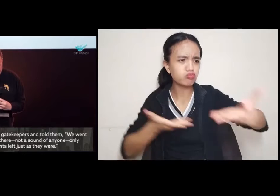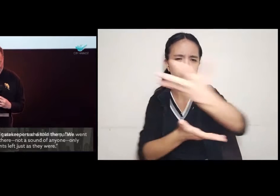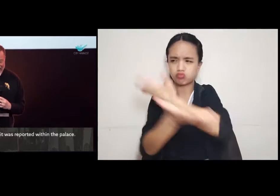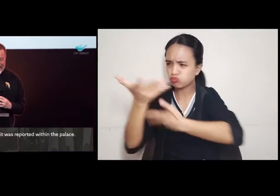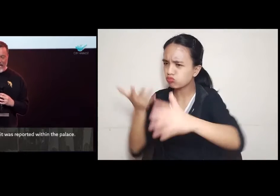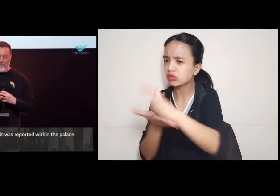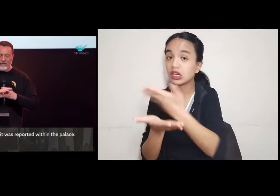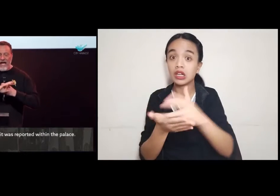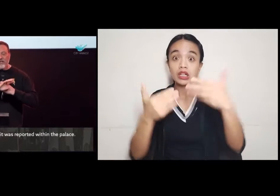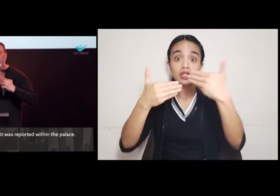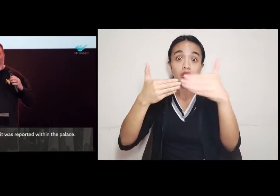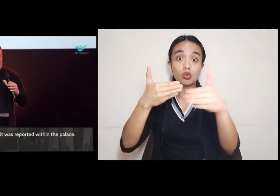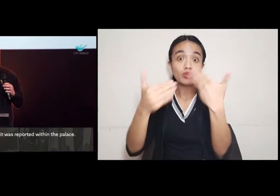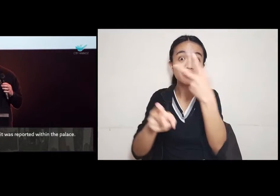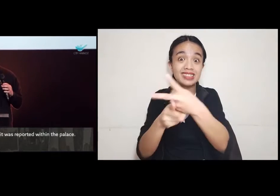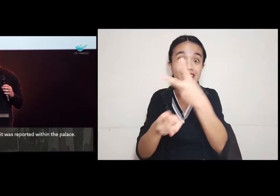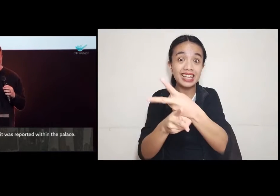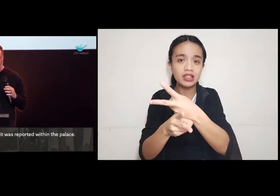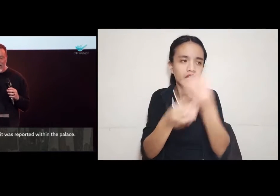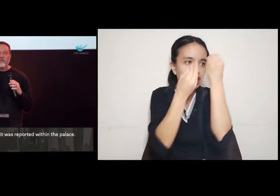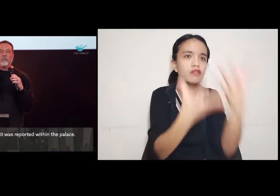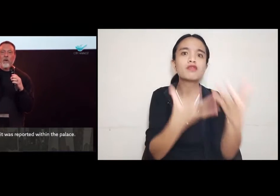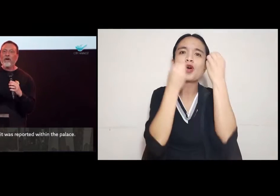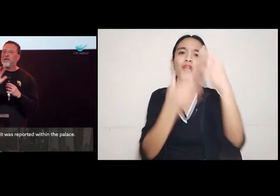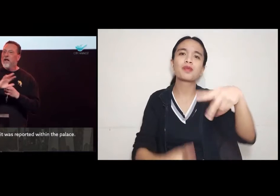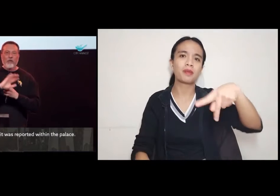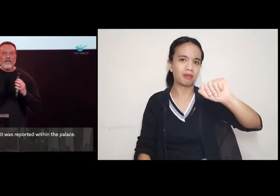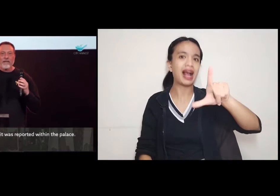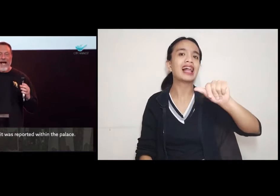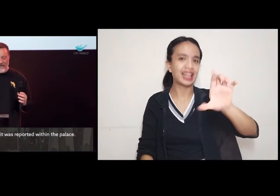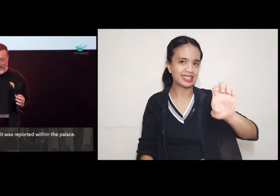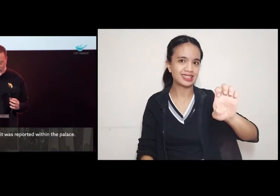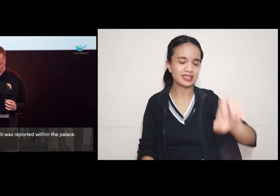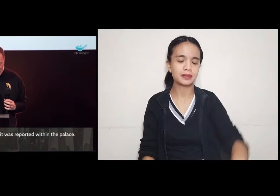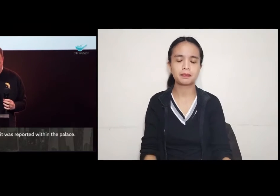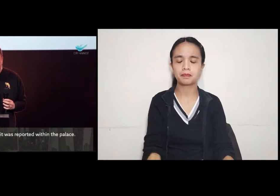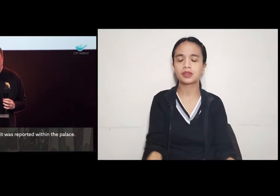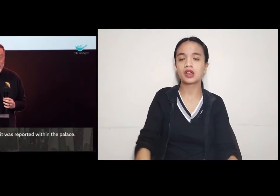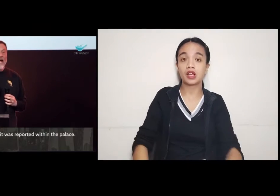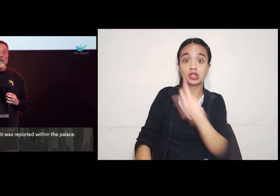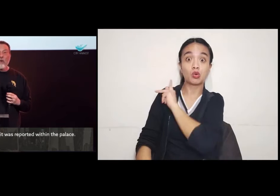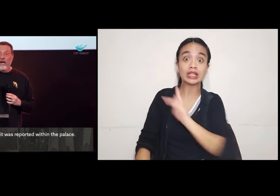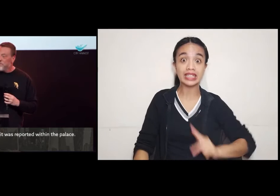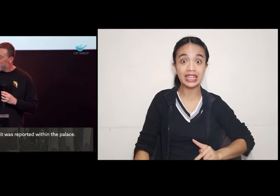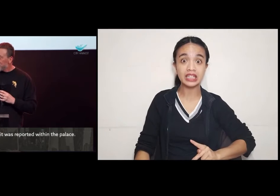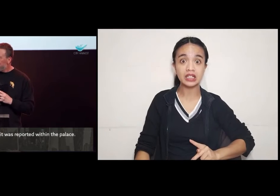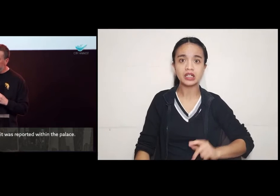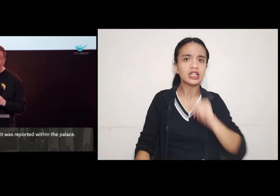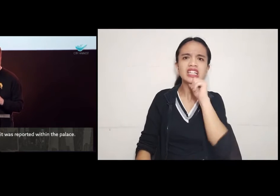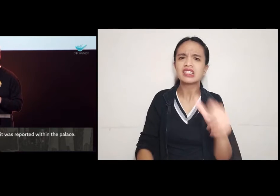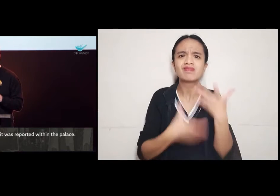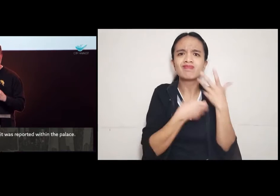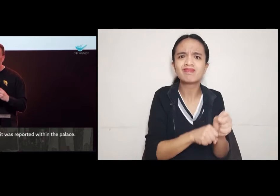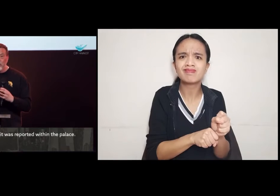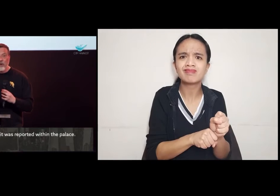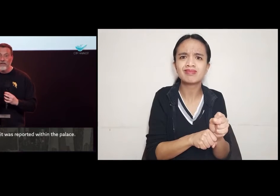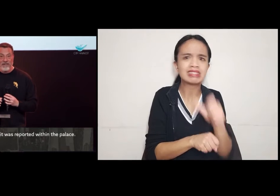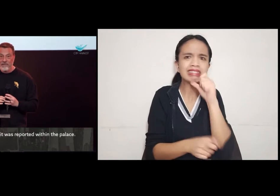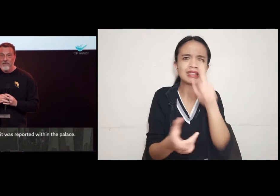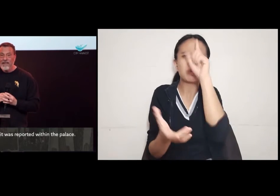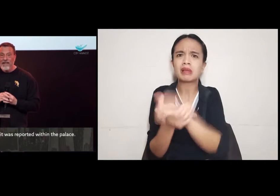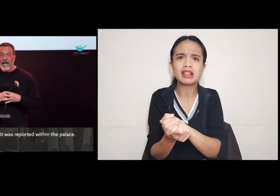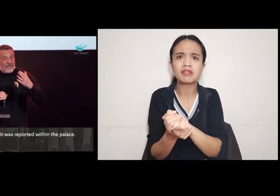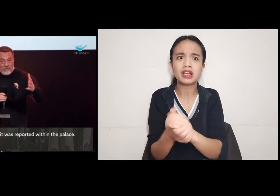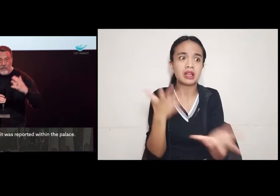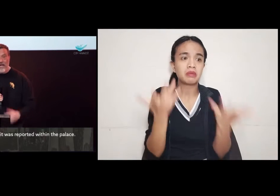abundance. And the gatekeepers shouted the news, and it was reported within the palace. And by the way, the king didn't trust